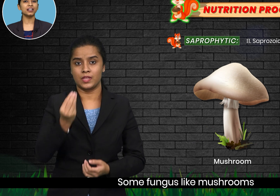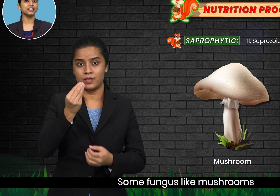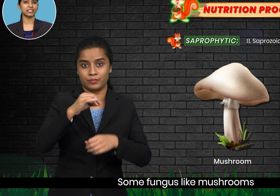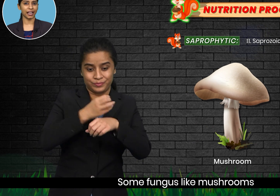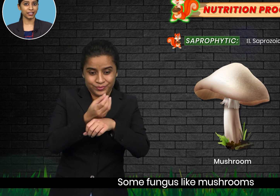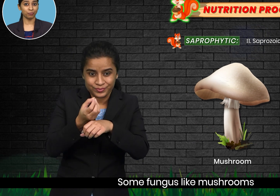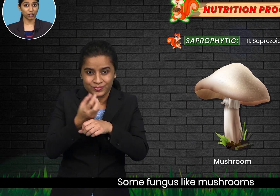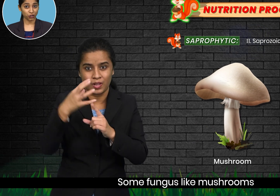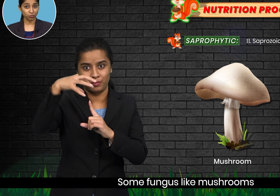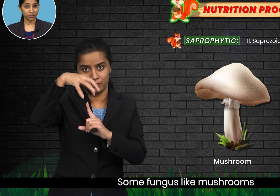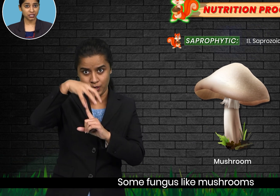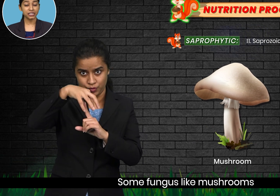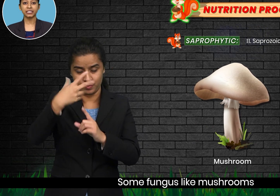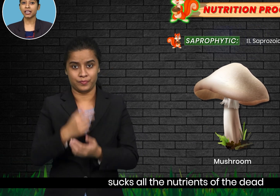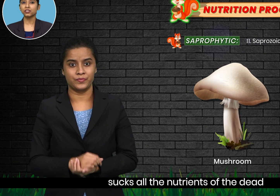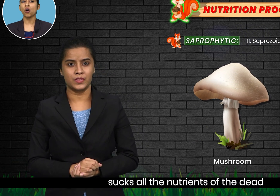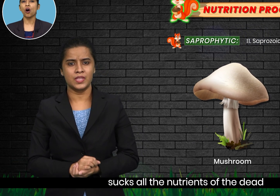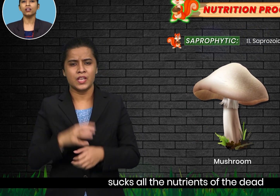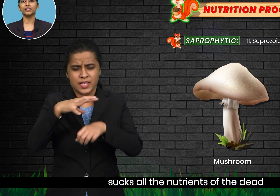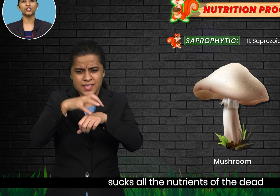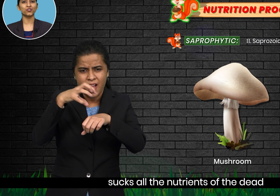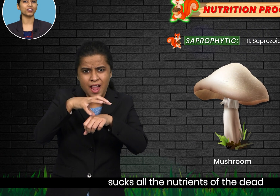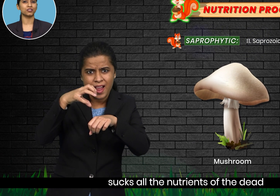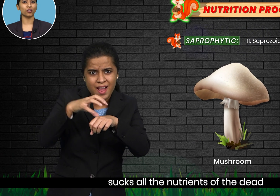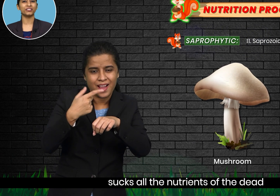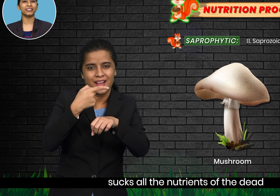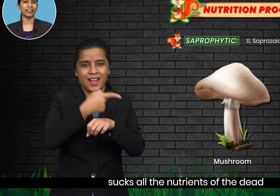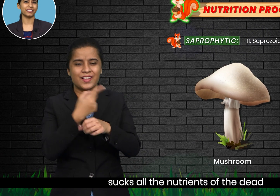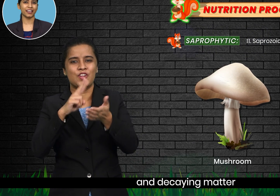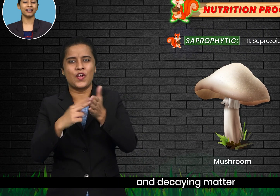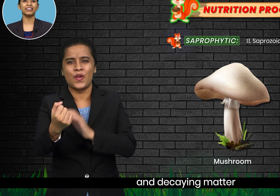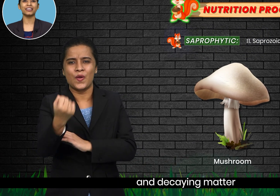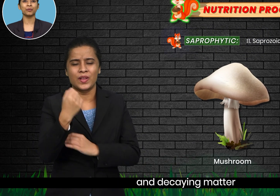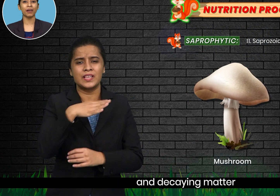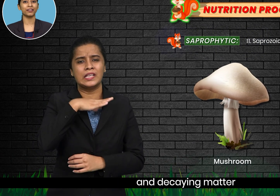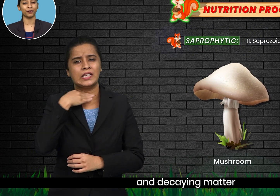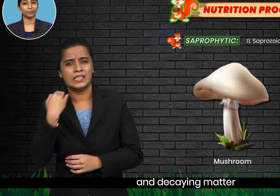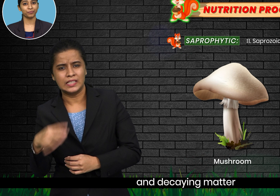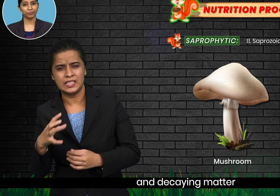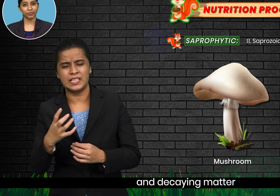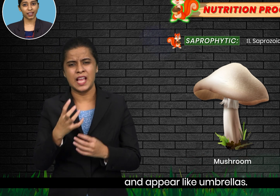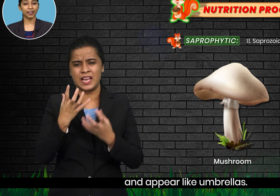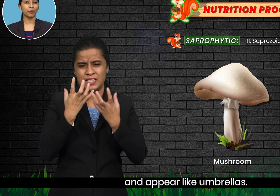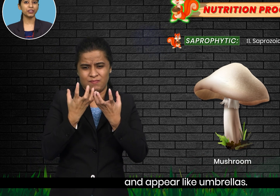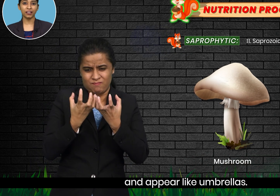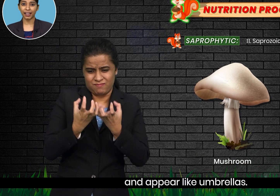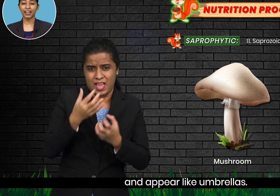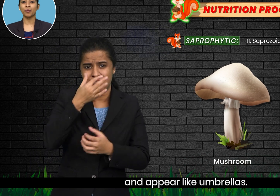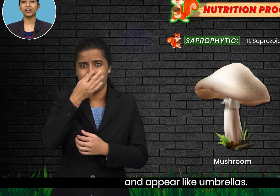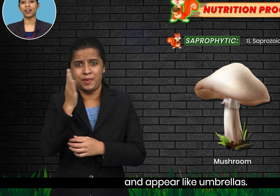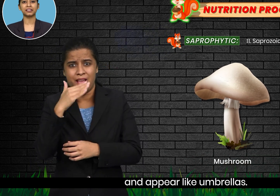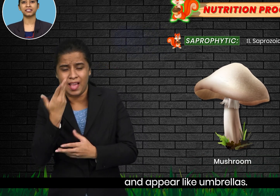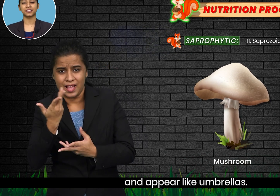Some fungus like mushrooms sucks all the nutrients of the dead and decaying matter and appear